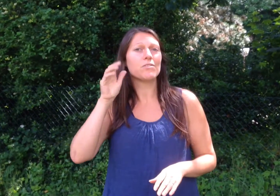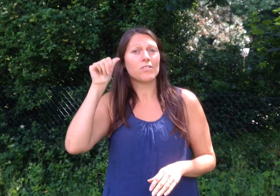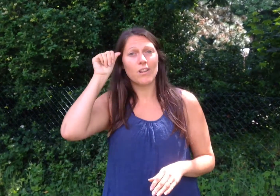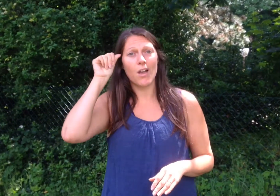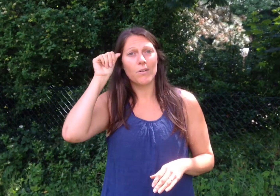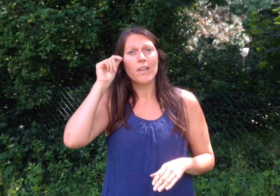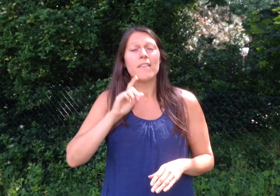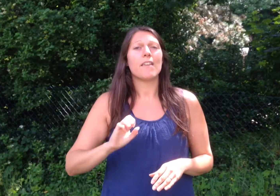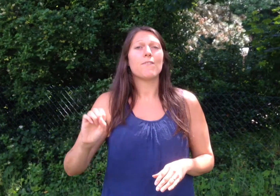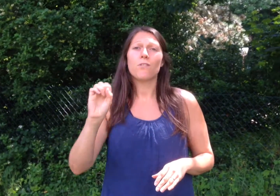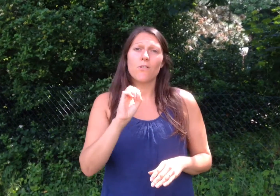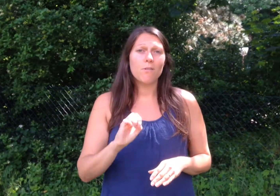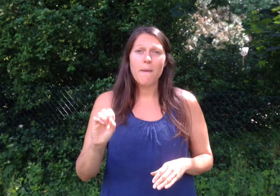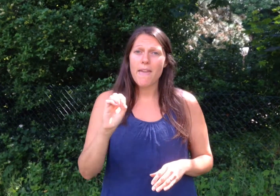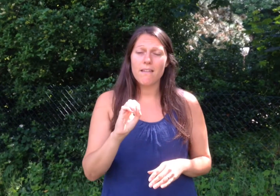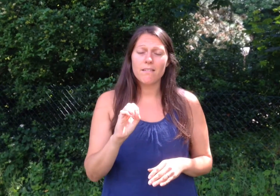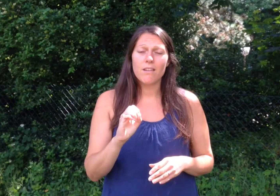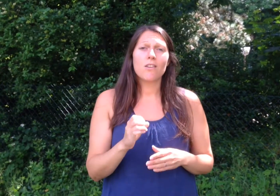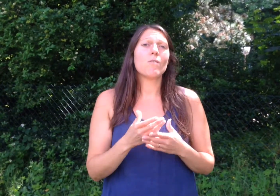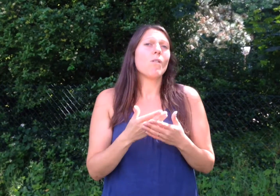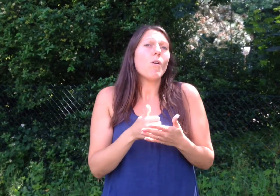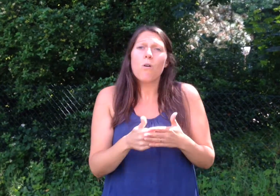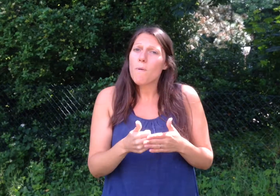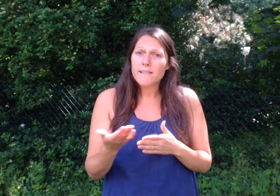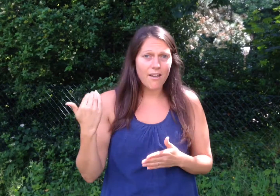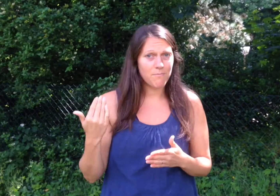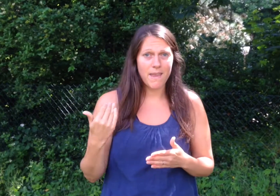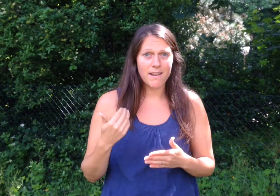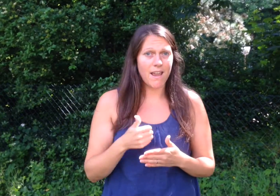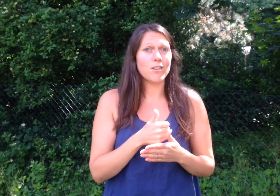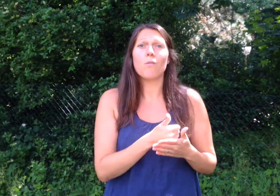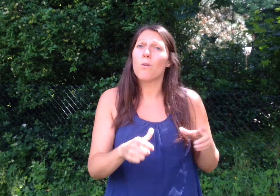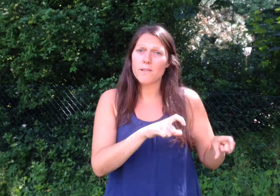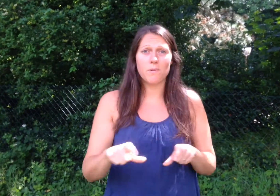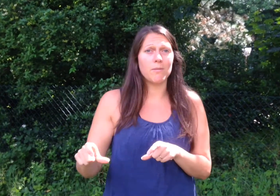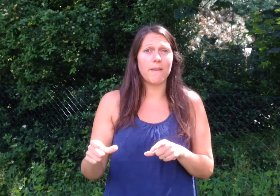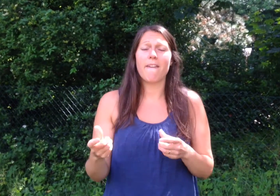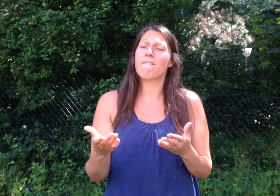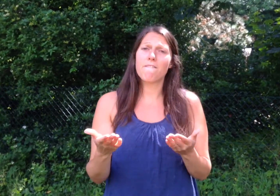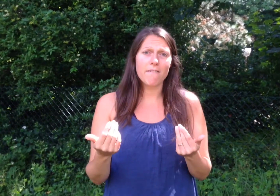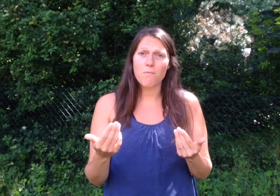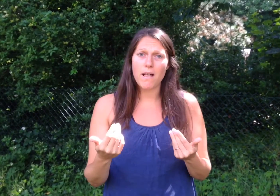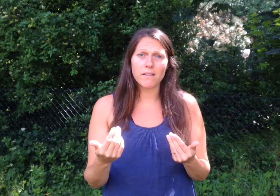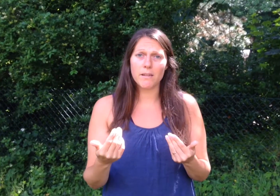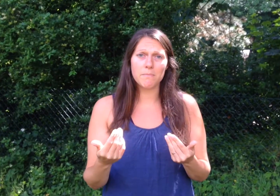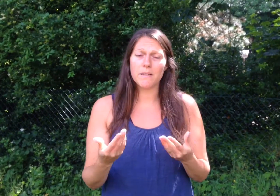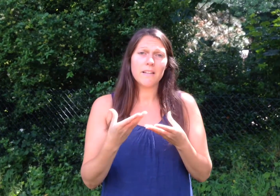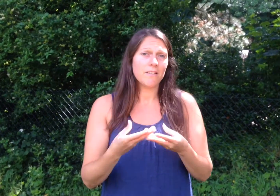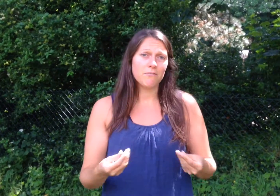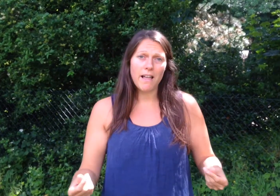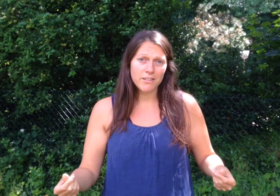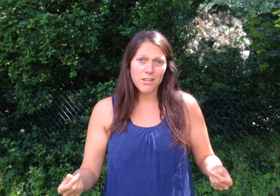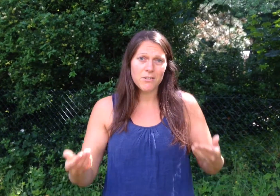know that if you're European you always have been and you always will be very welcome, valued